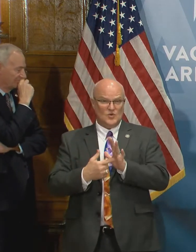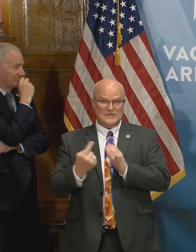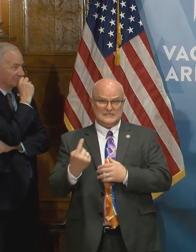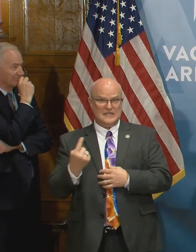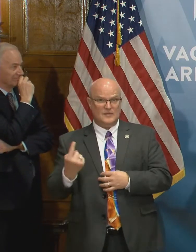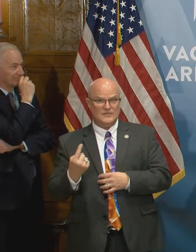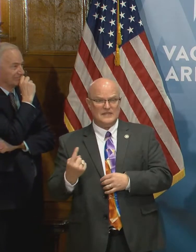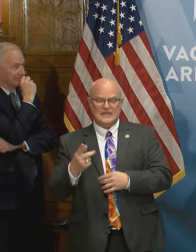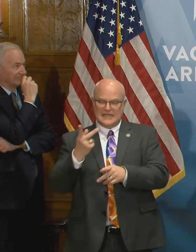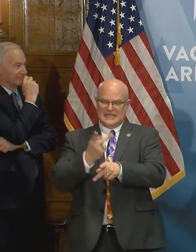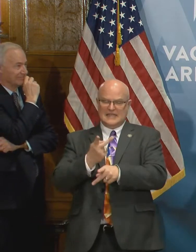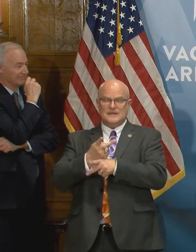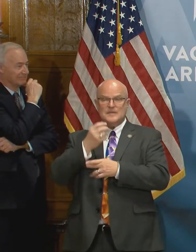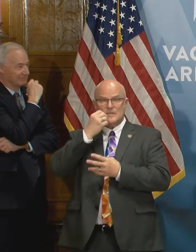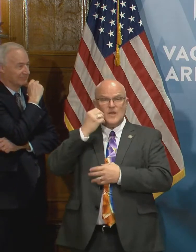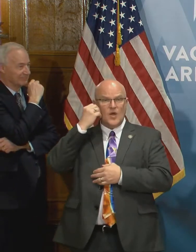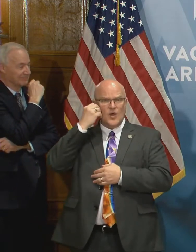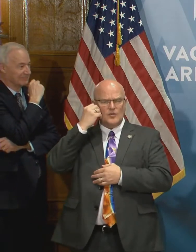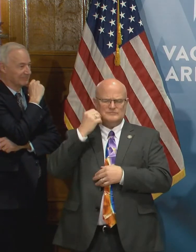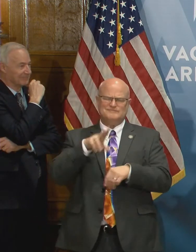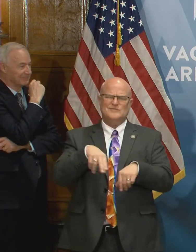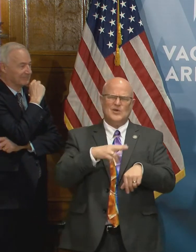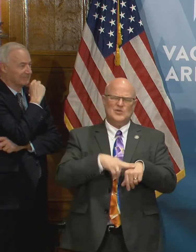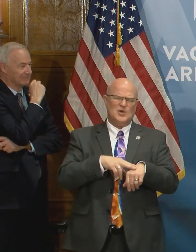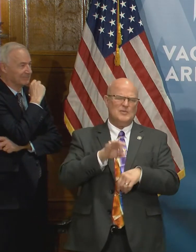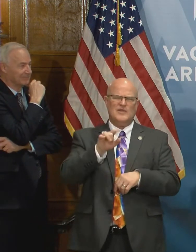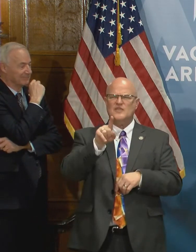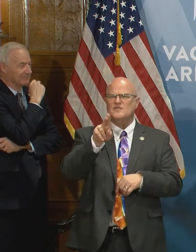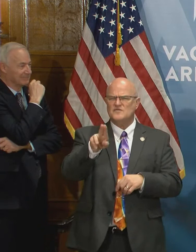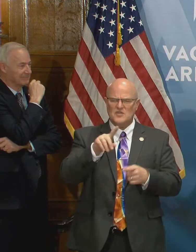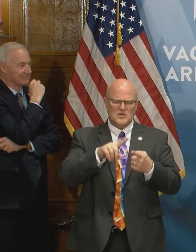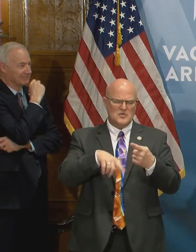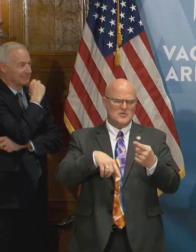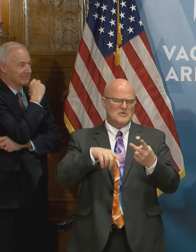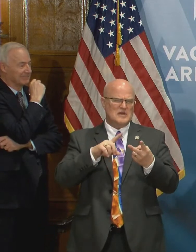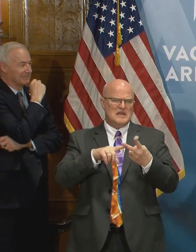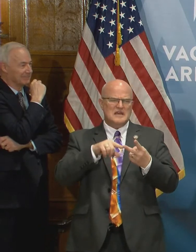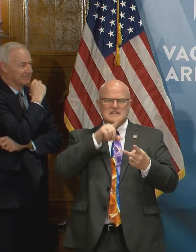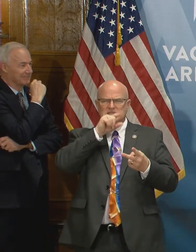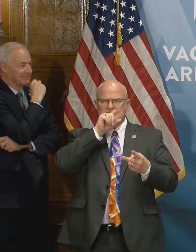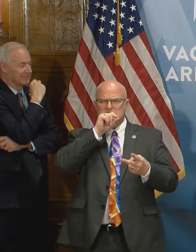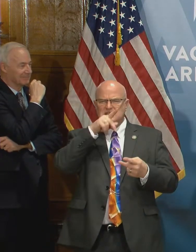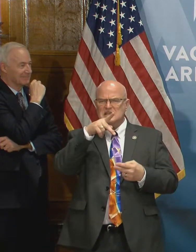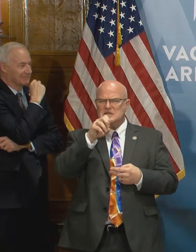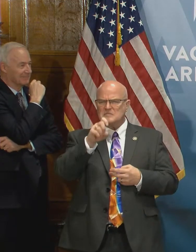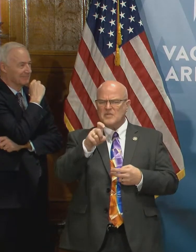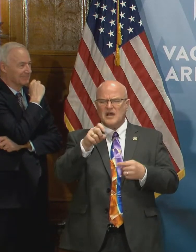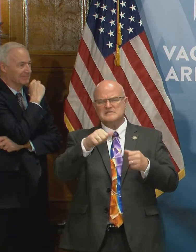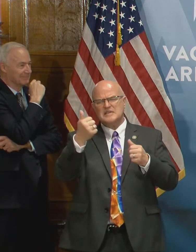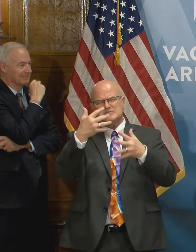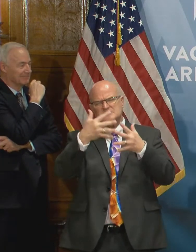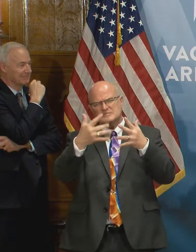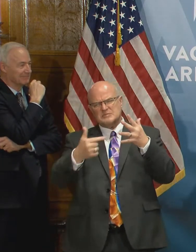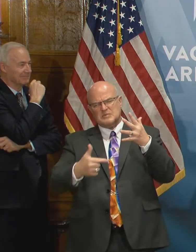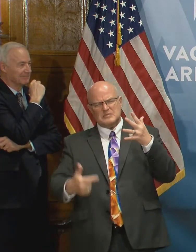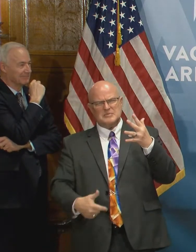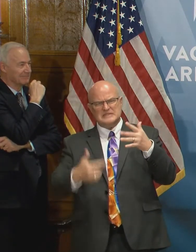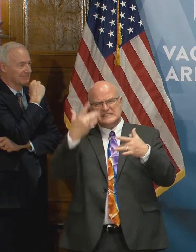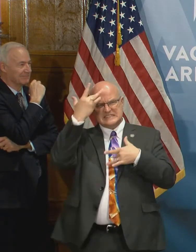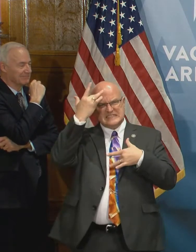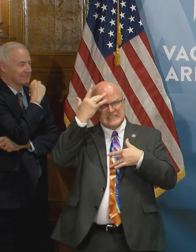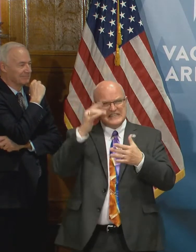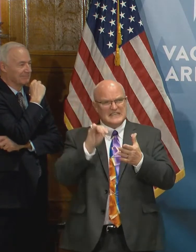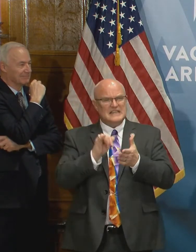symptoms, keep them at home, as we would do with the flu, as we would do with chicken pox or many of the other diseases